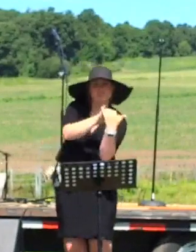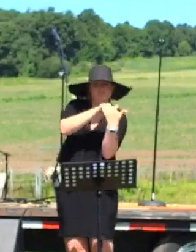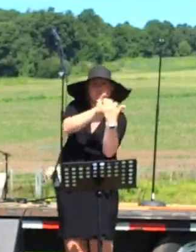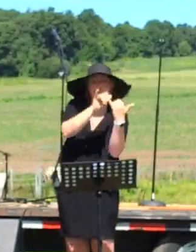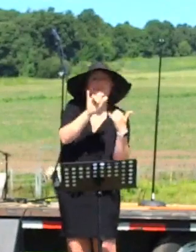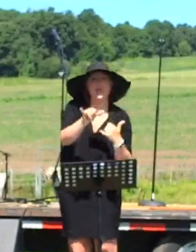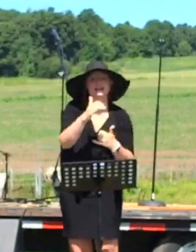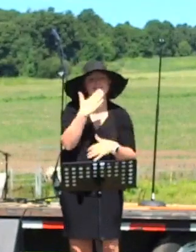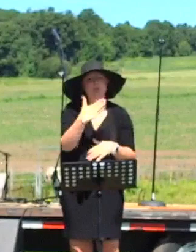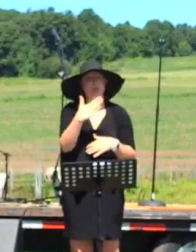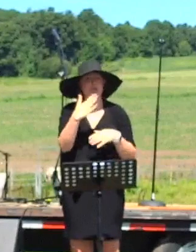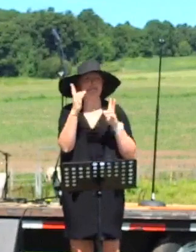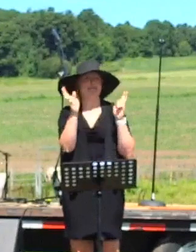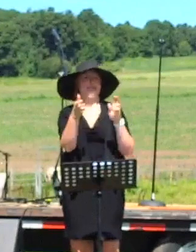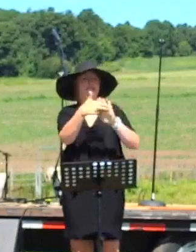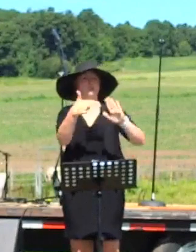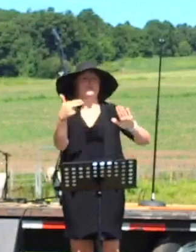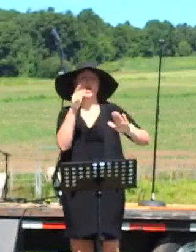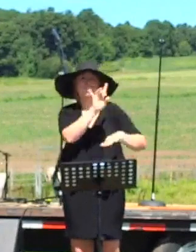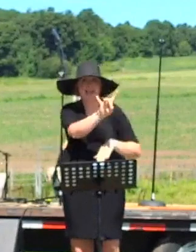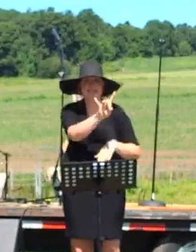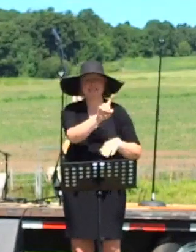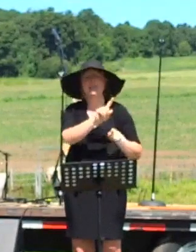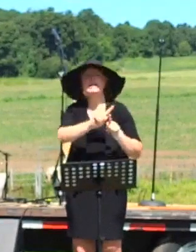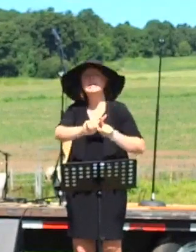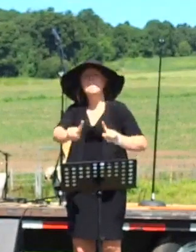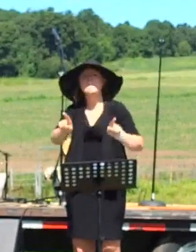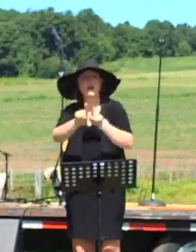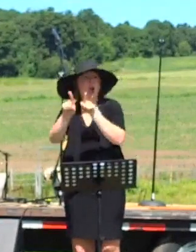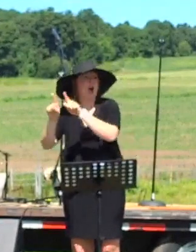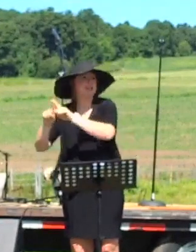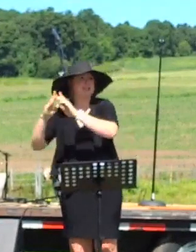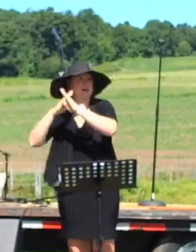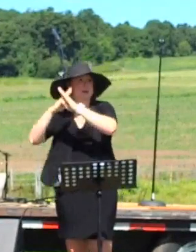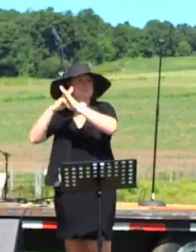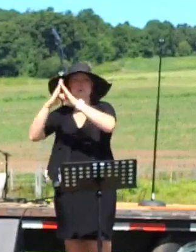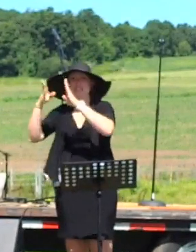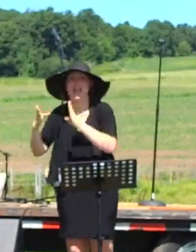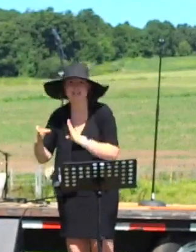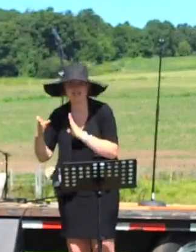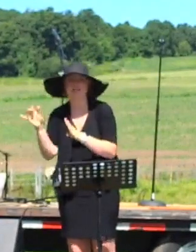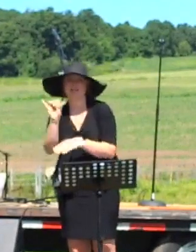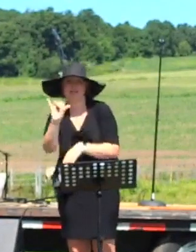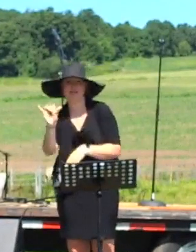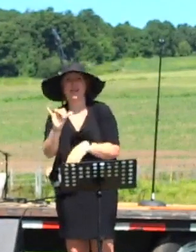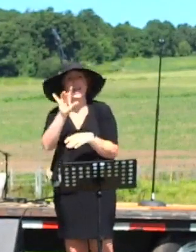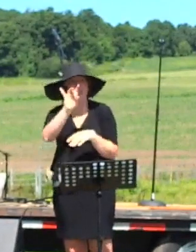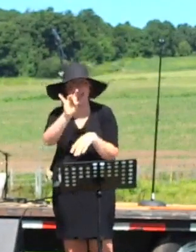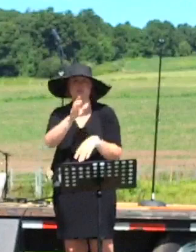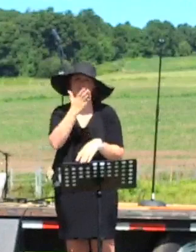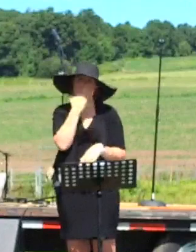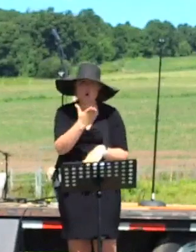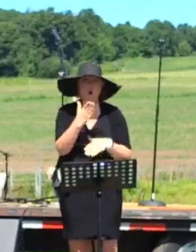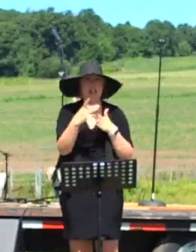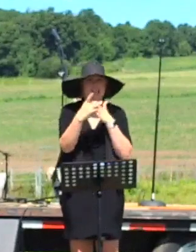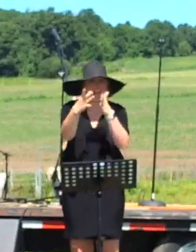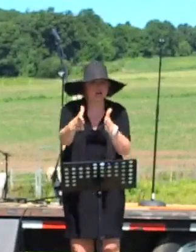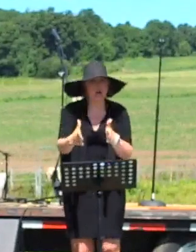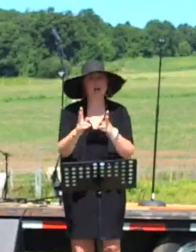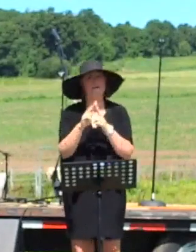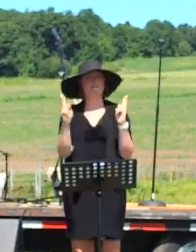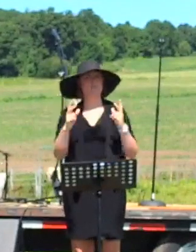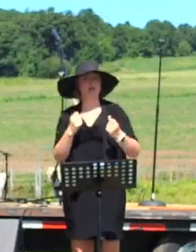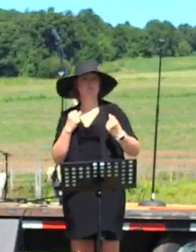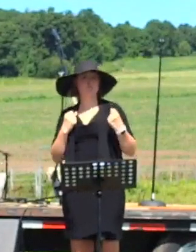more descriptive of who eights are. But eights make great leaders. They are self-confident.